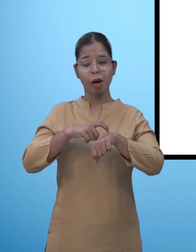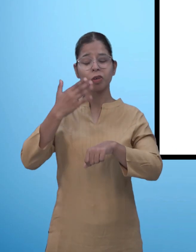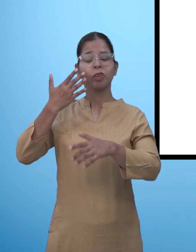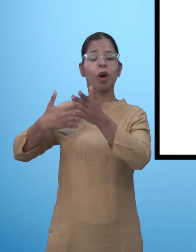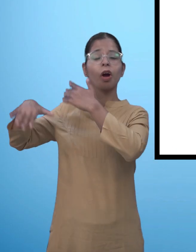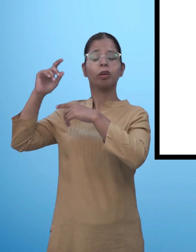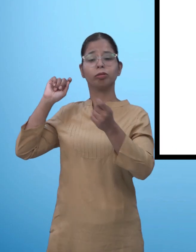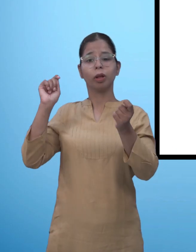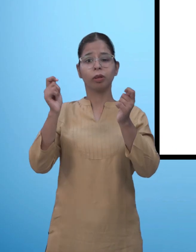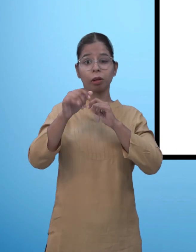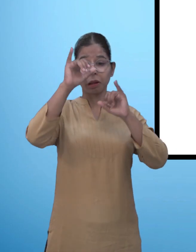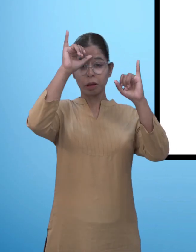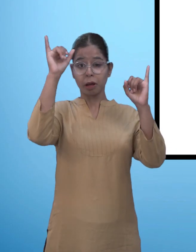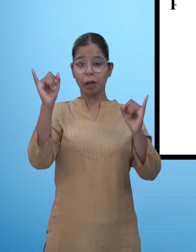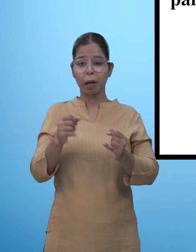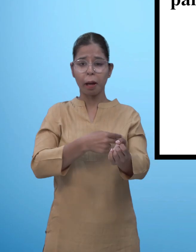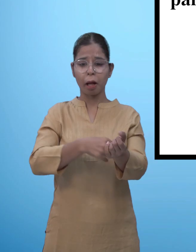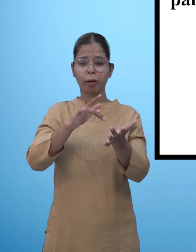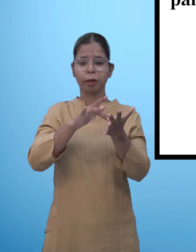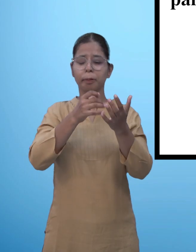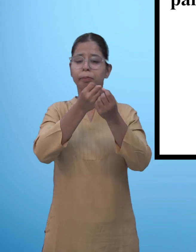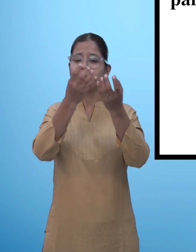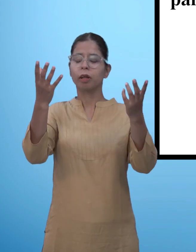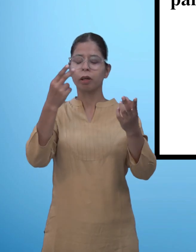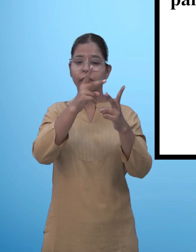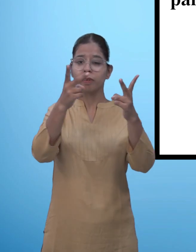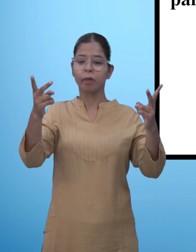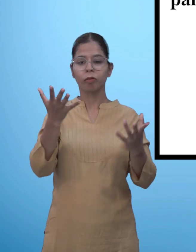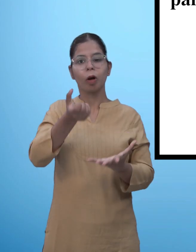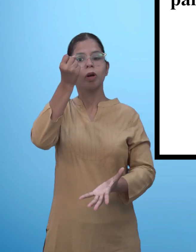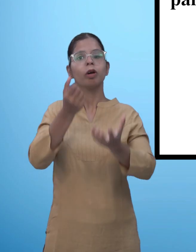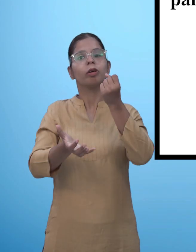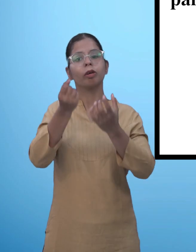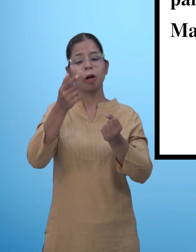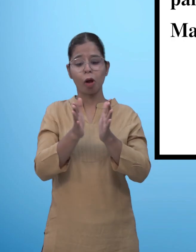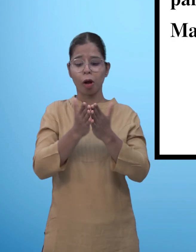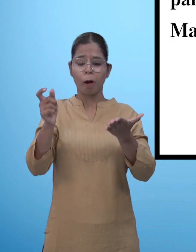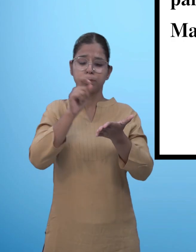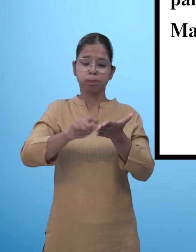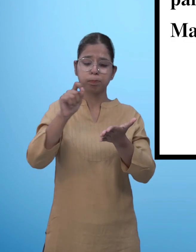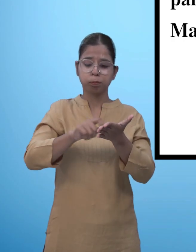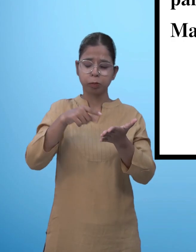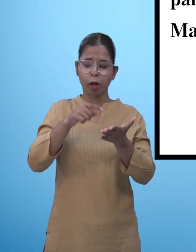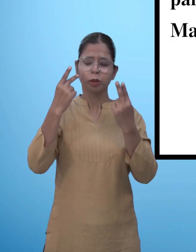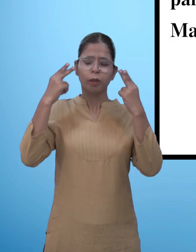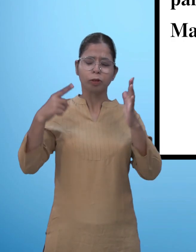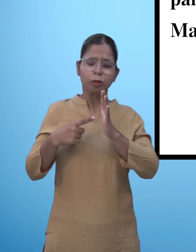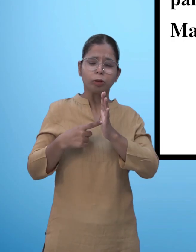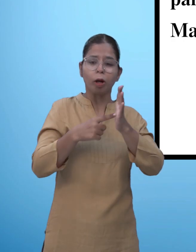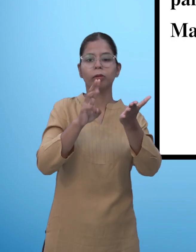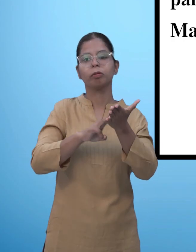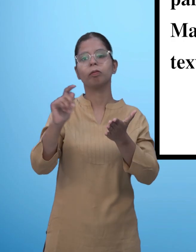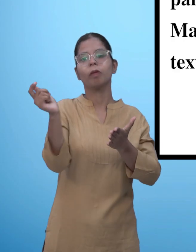Moving on in time, we see names for other parts of India appear in the literature. The Mahabharata is one of India's